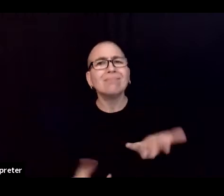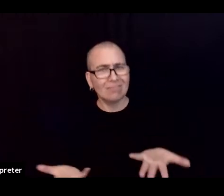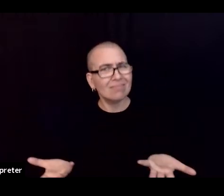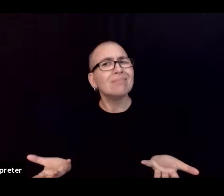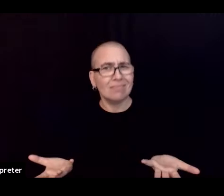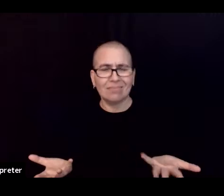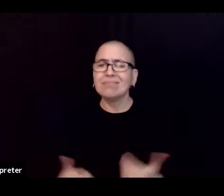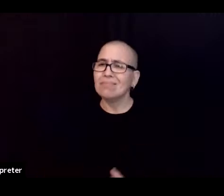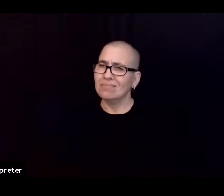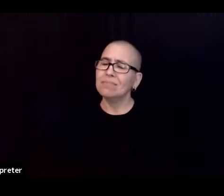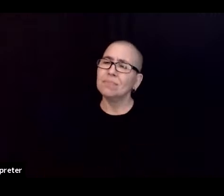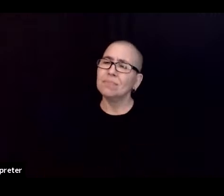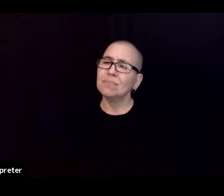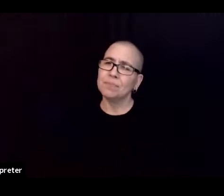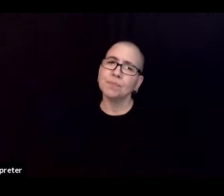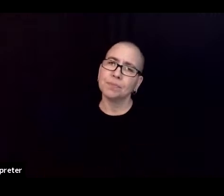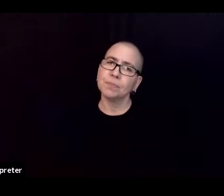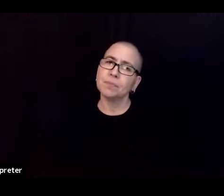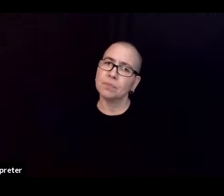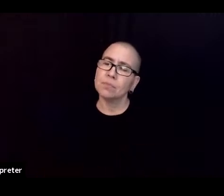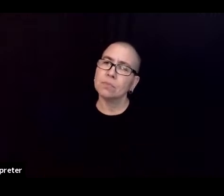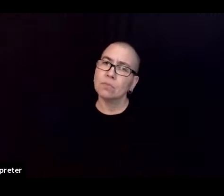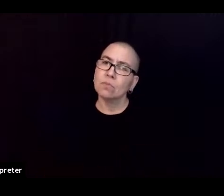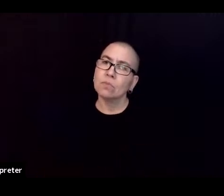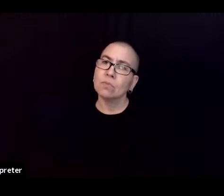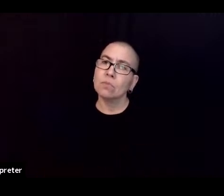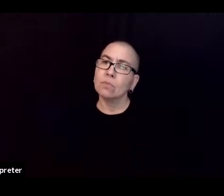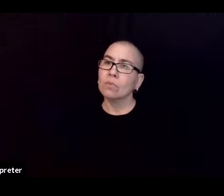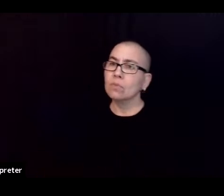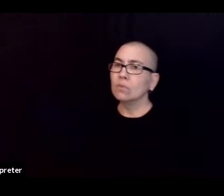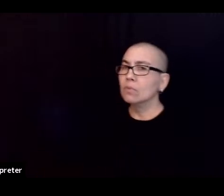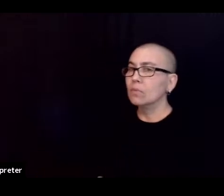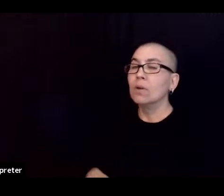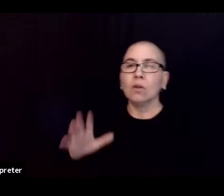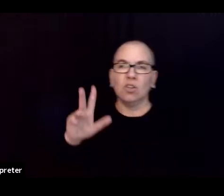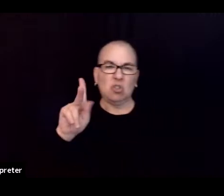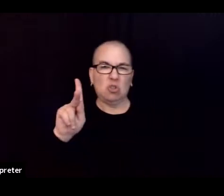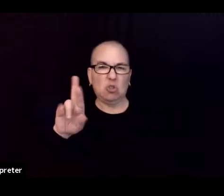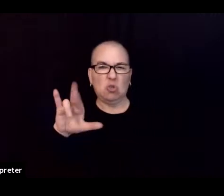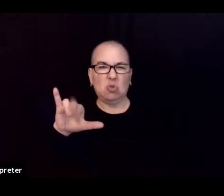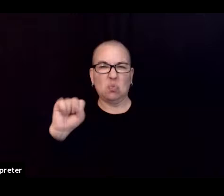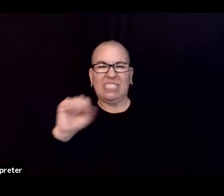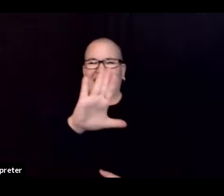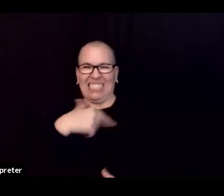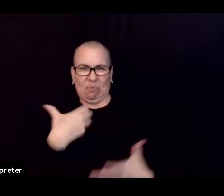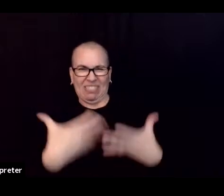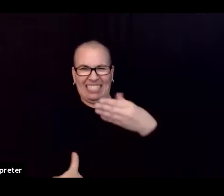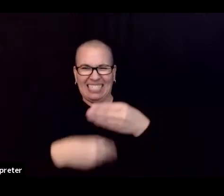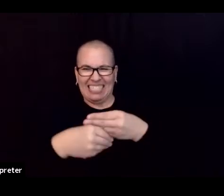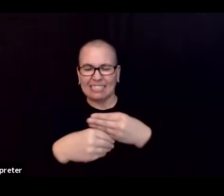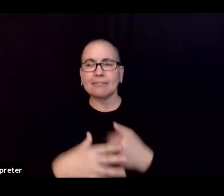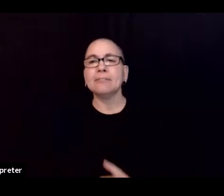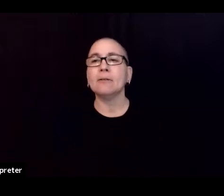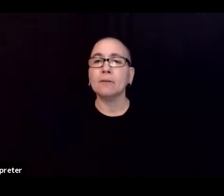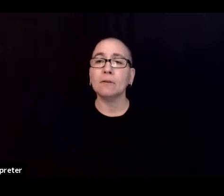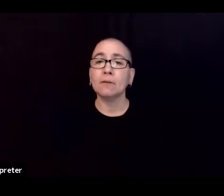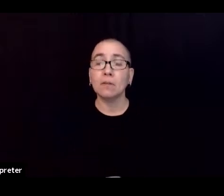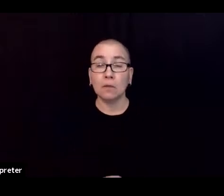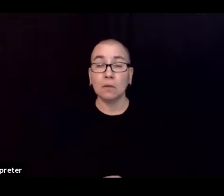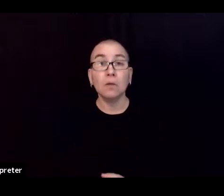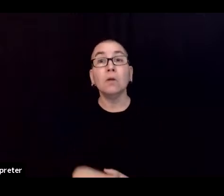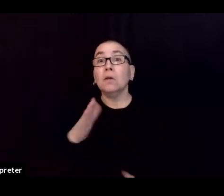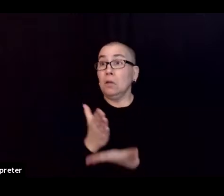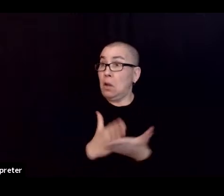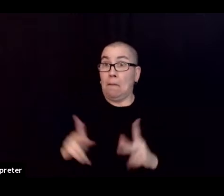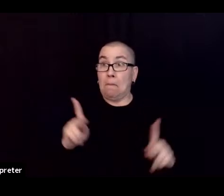And Commissioner, I'll just add too that I think there's a number of people who are getting vaccinated out of